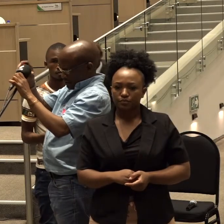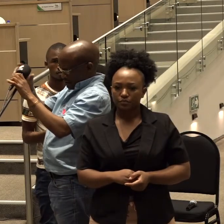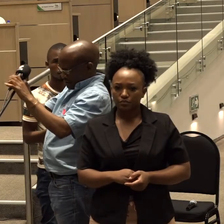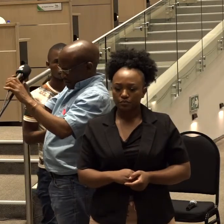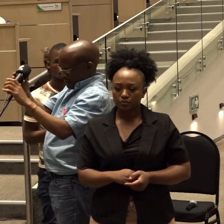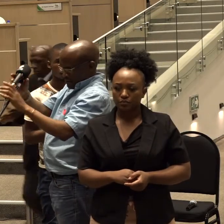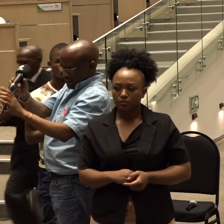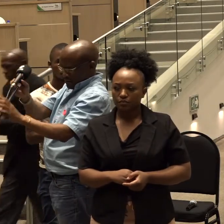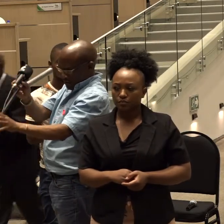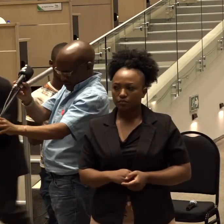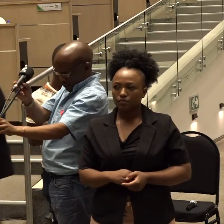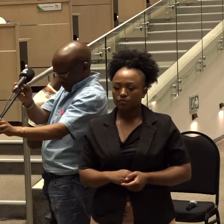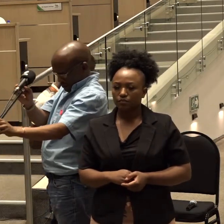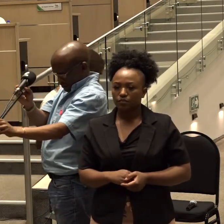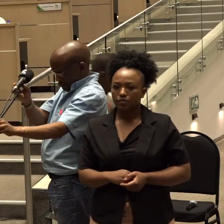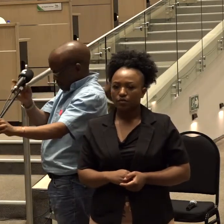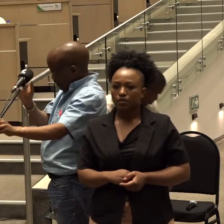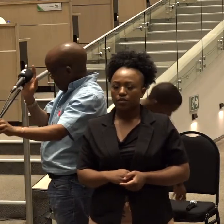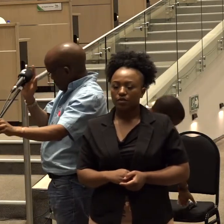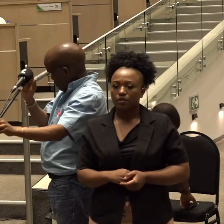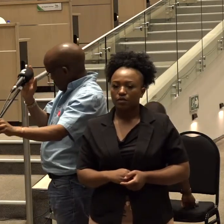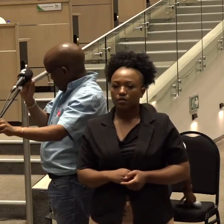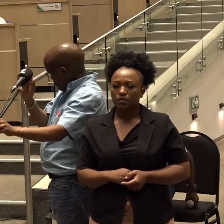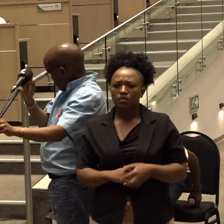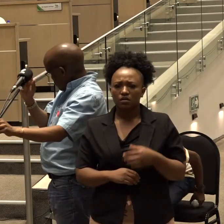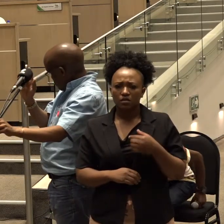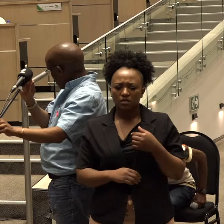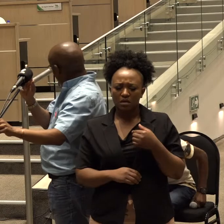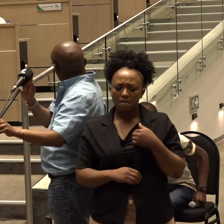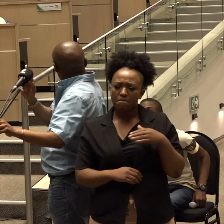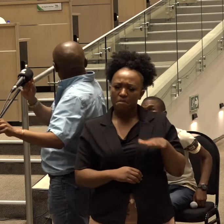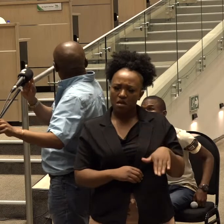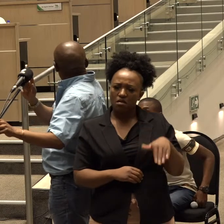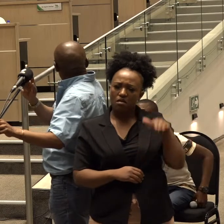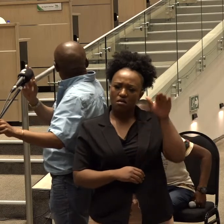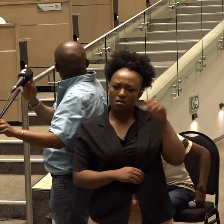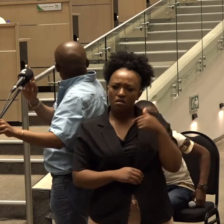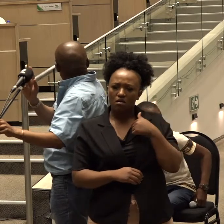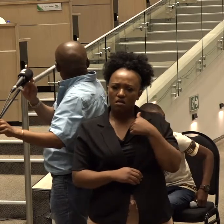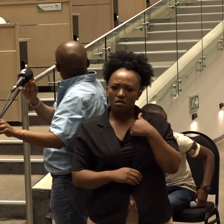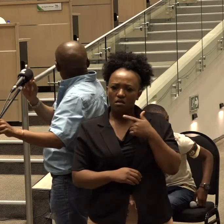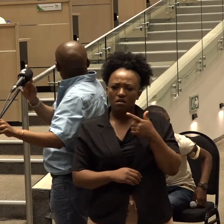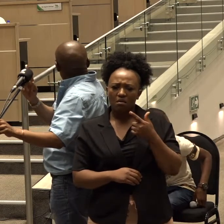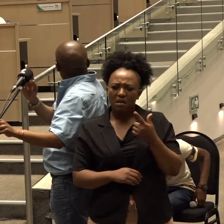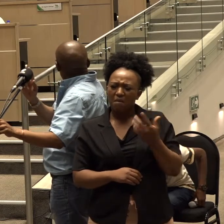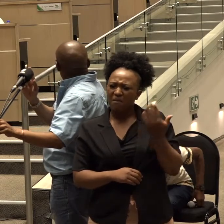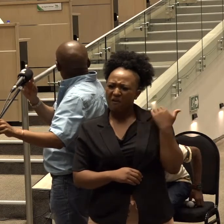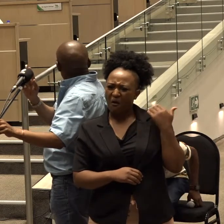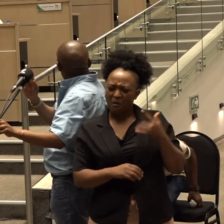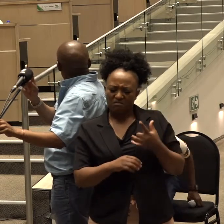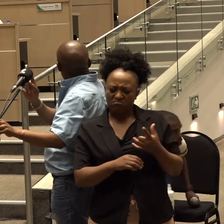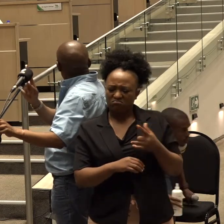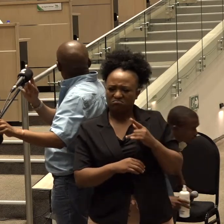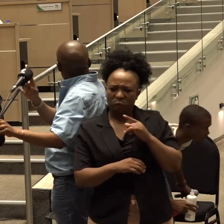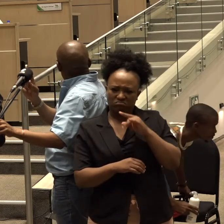when I grew up whilst I was growing growing up as a little boy